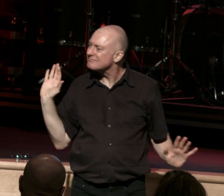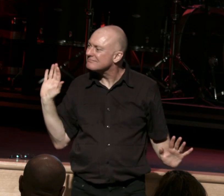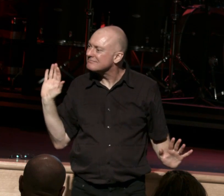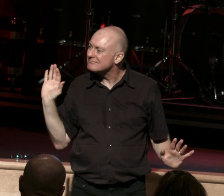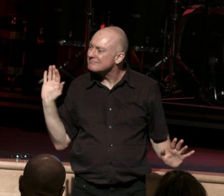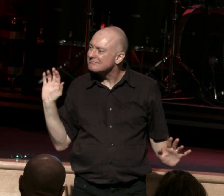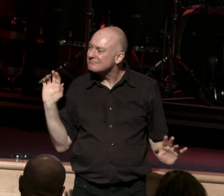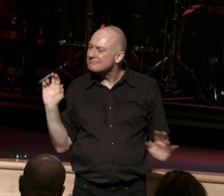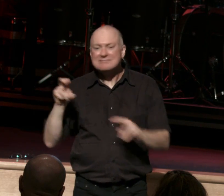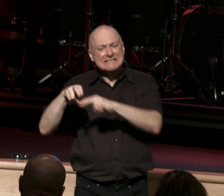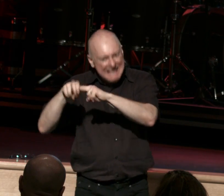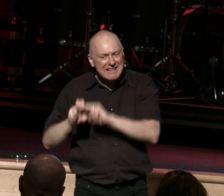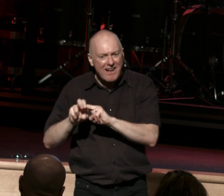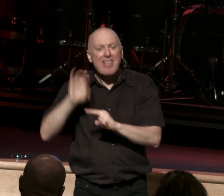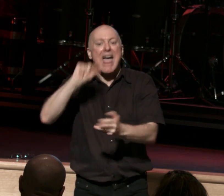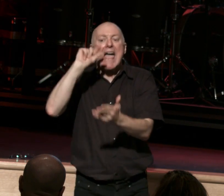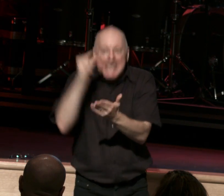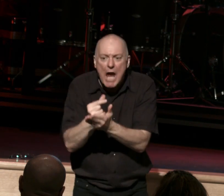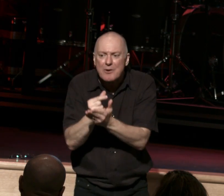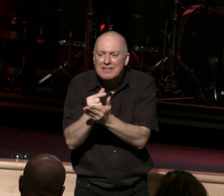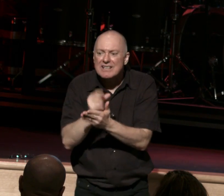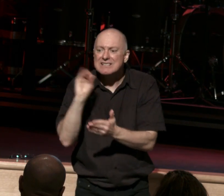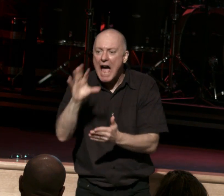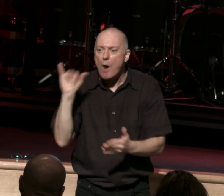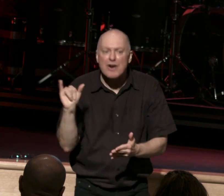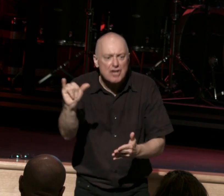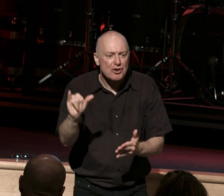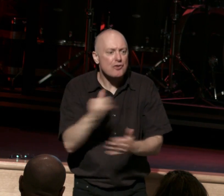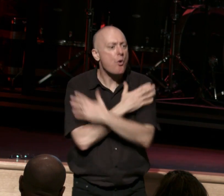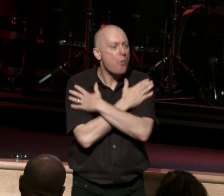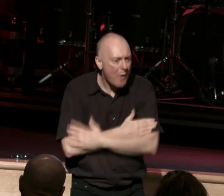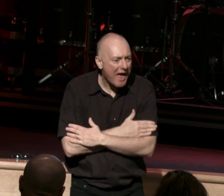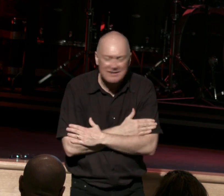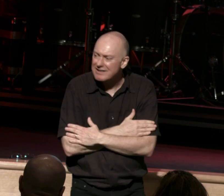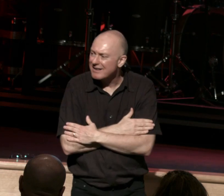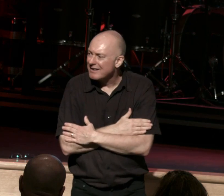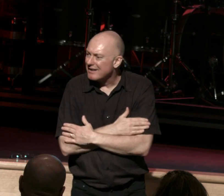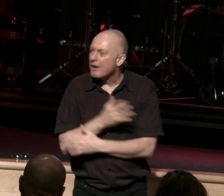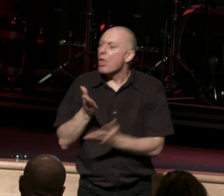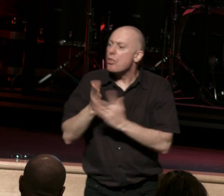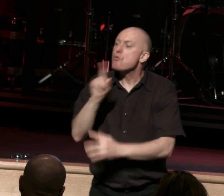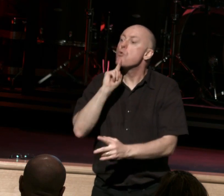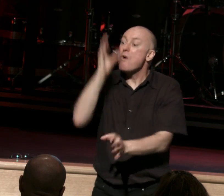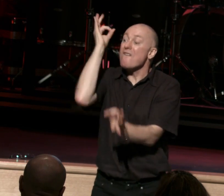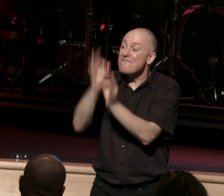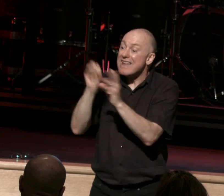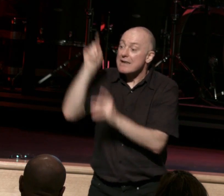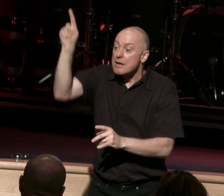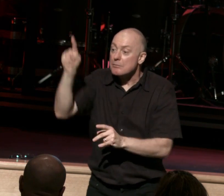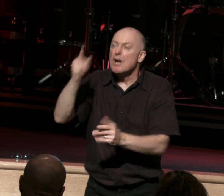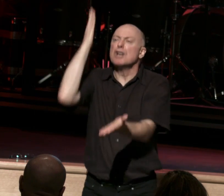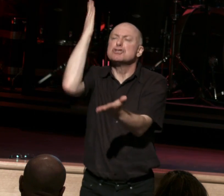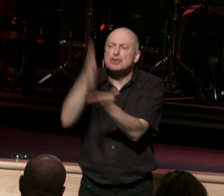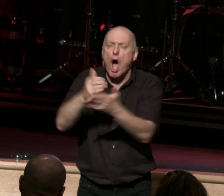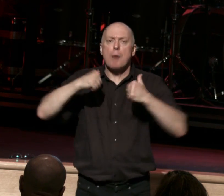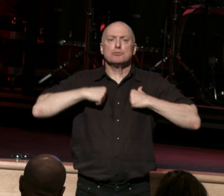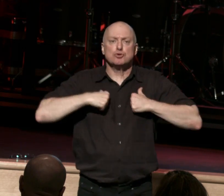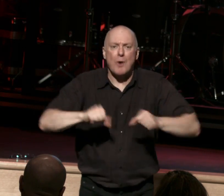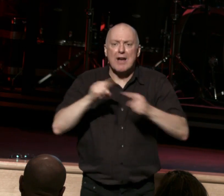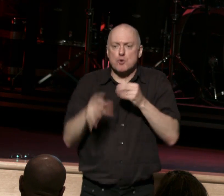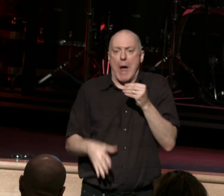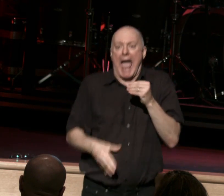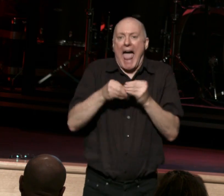He sat down. And that's what guarantees our eternal rest by genuine faith in him.